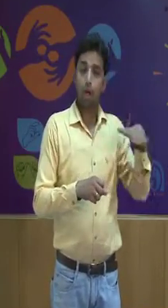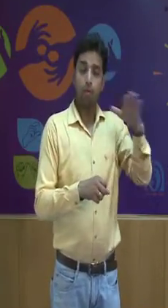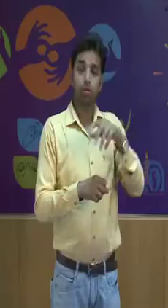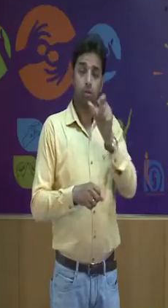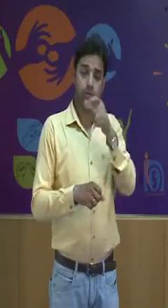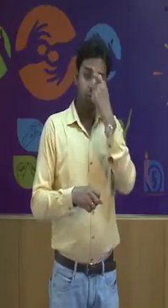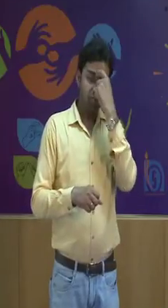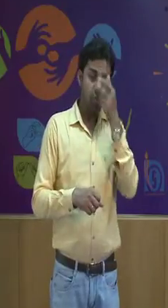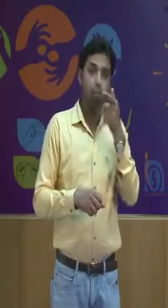problem,